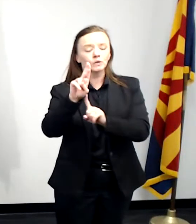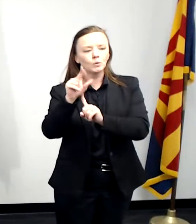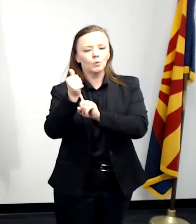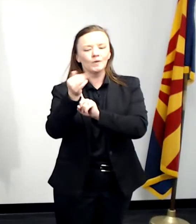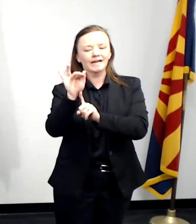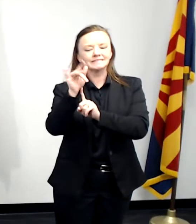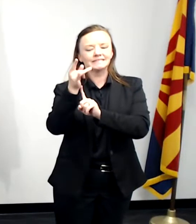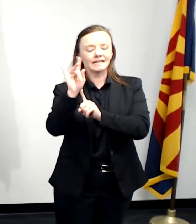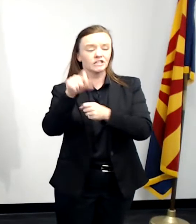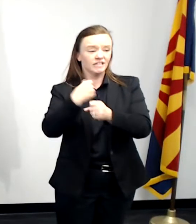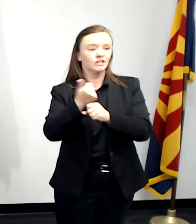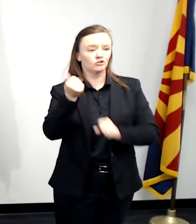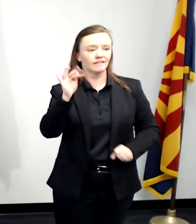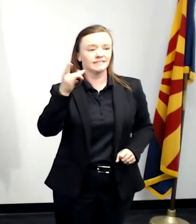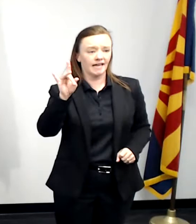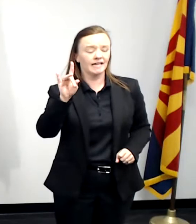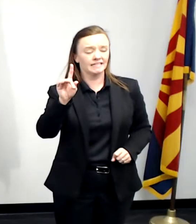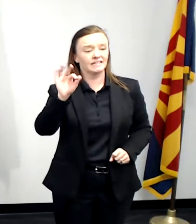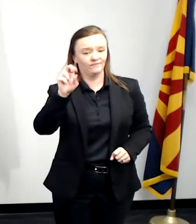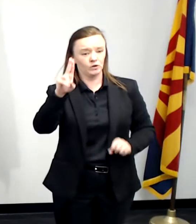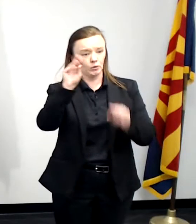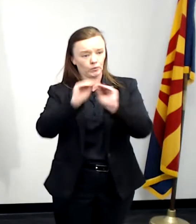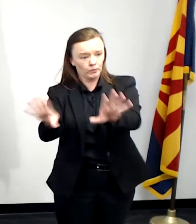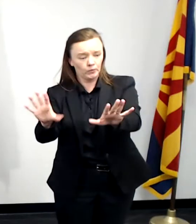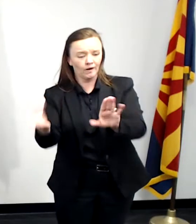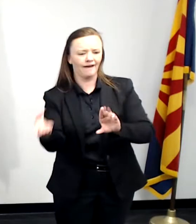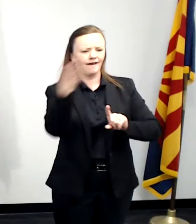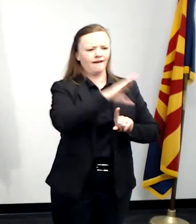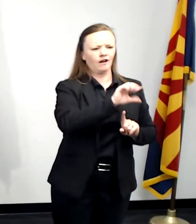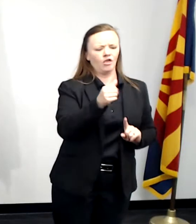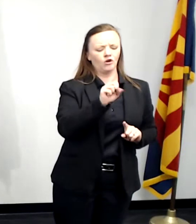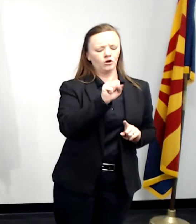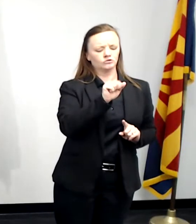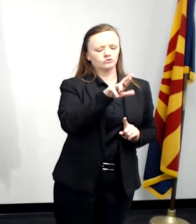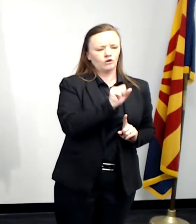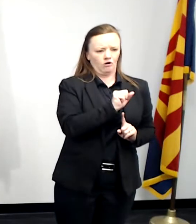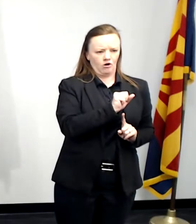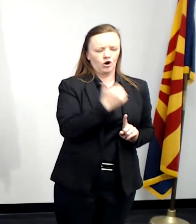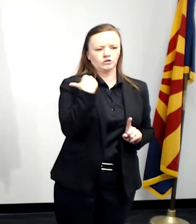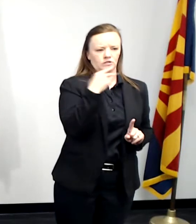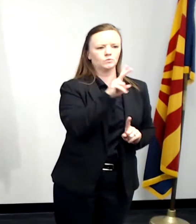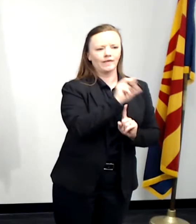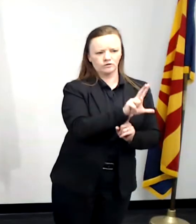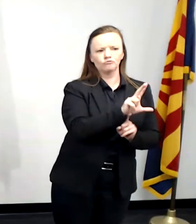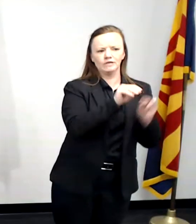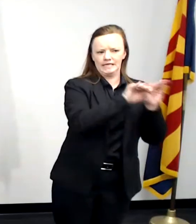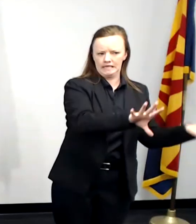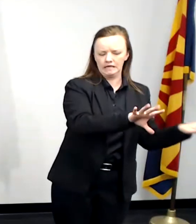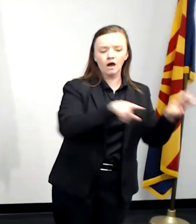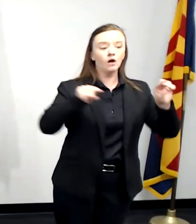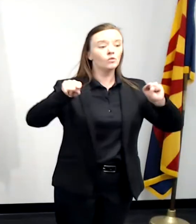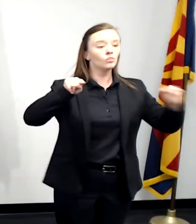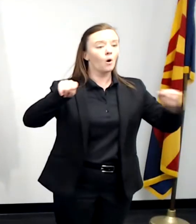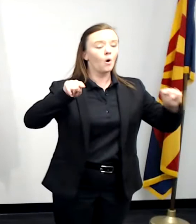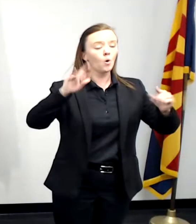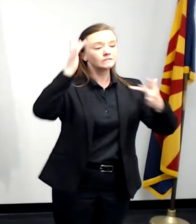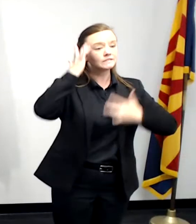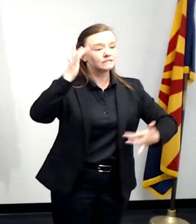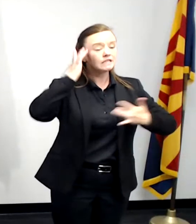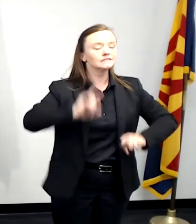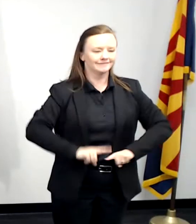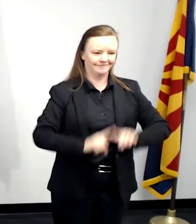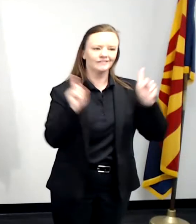1918 pandemic, influenza, as well as SARS. Those diseases are quite a bit different from this one.